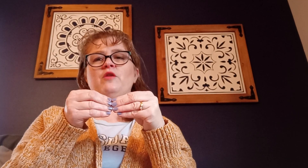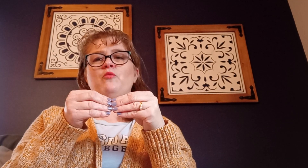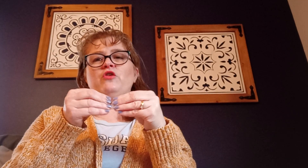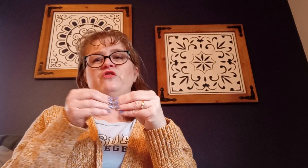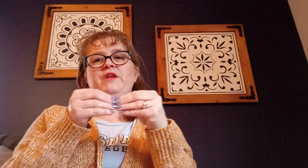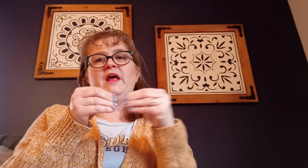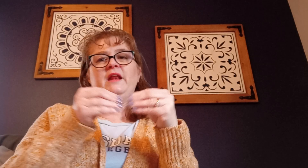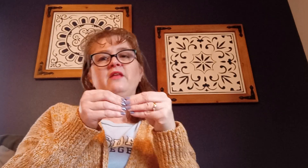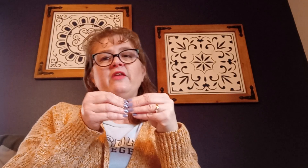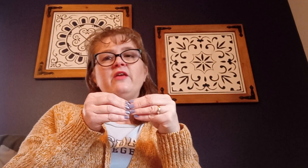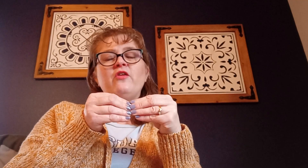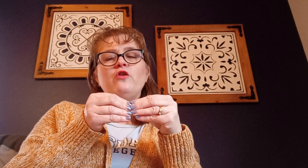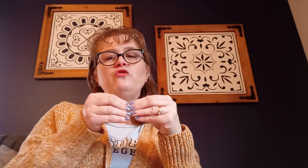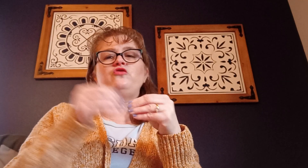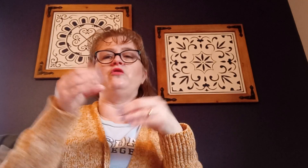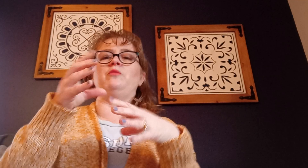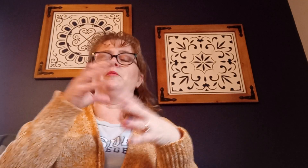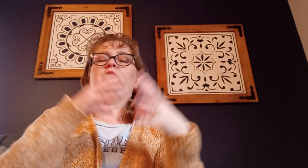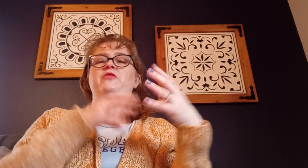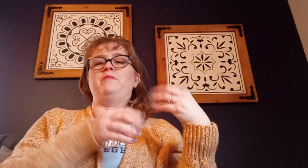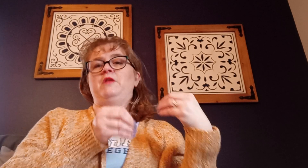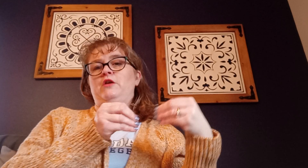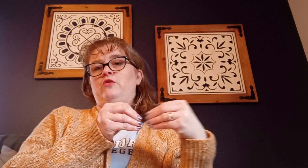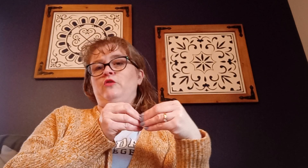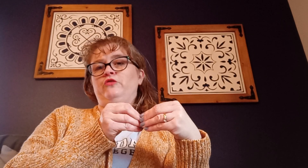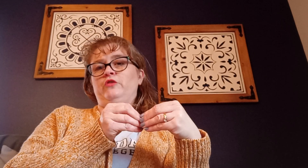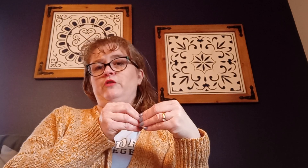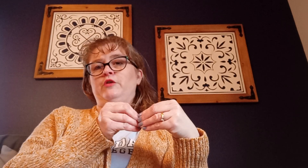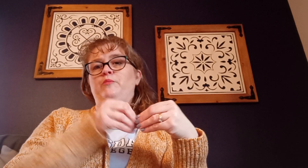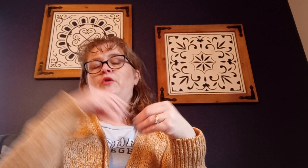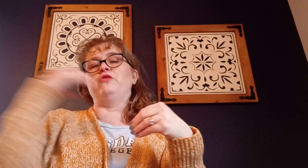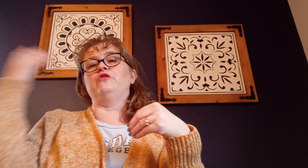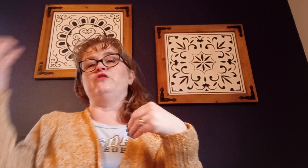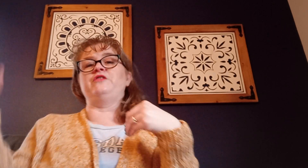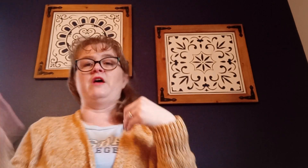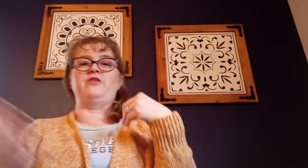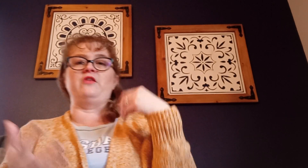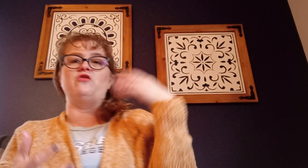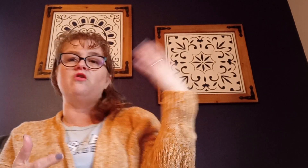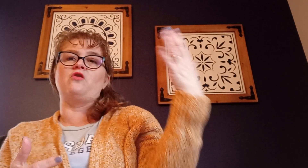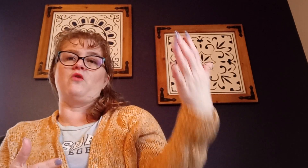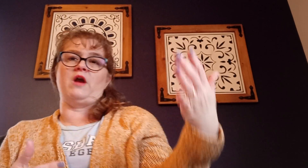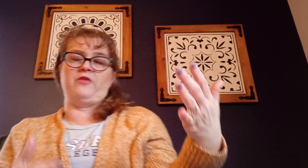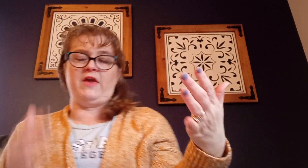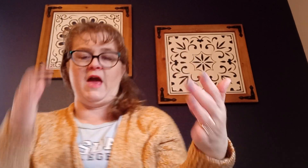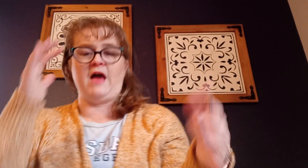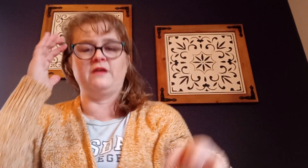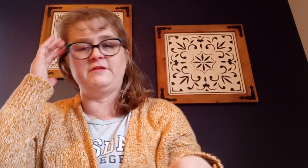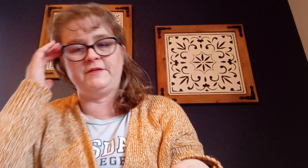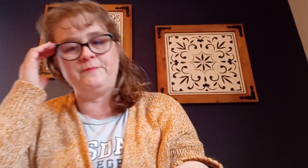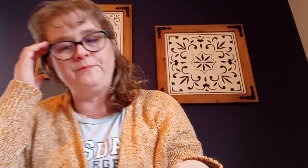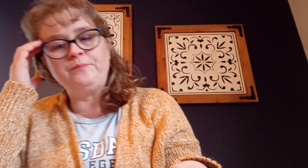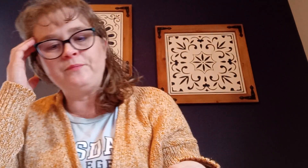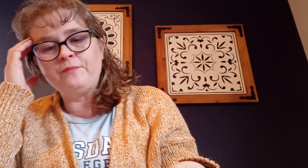more genetically close, should we put them in a closer group rather than just how they look or how they act?